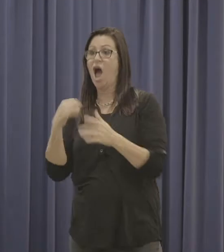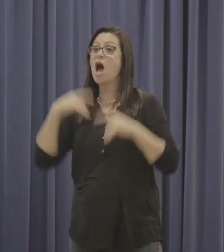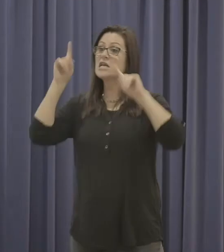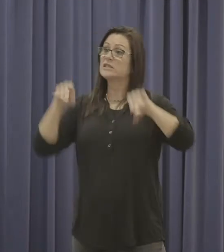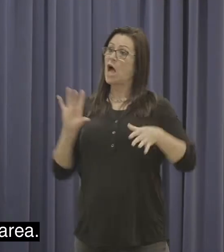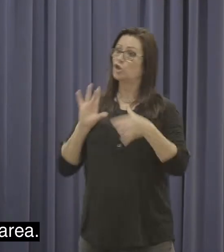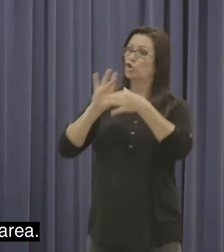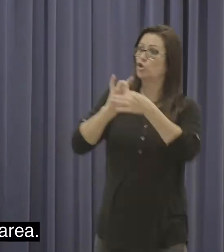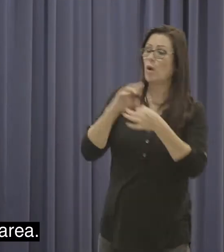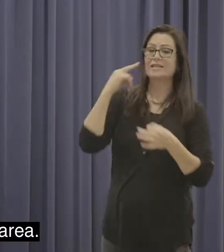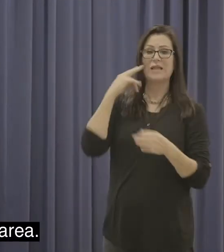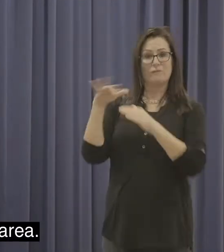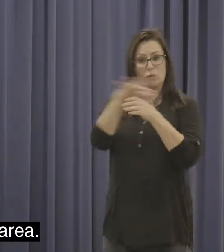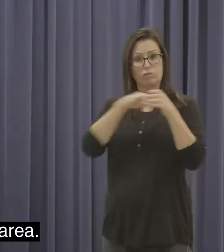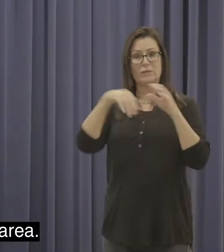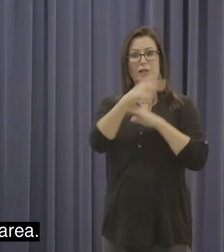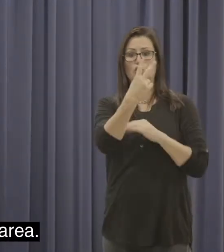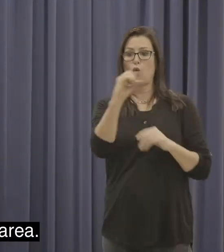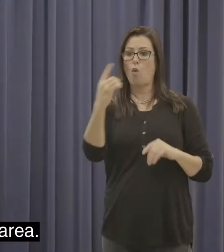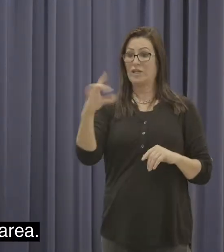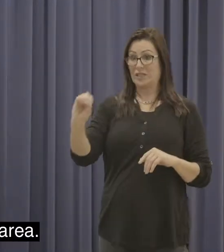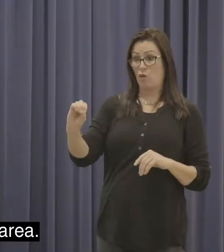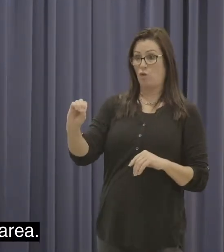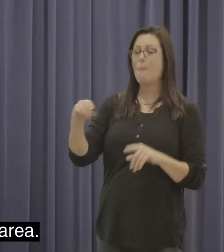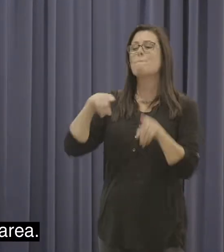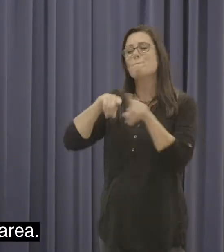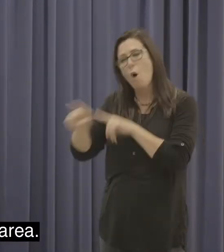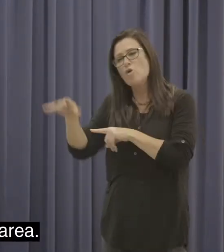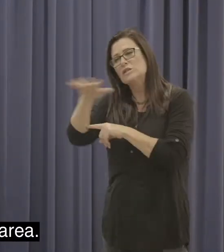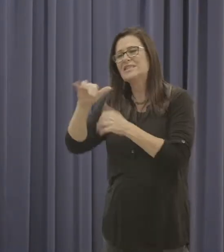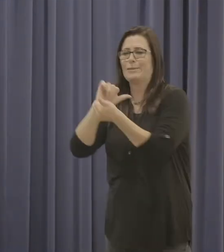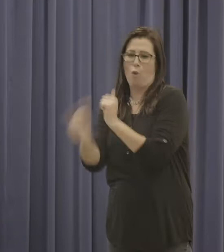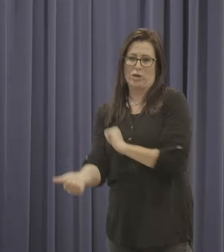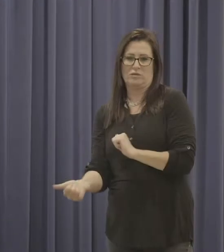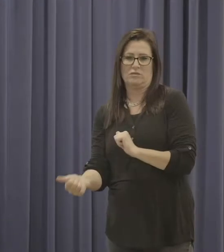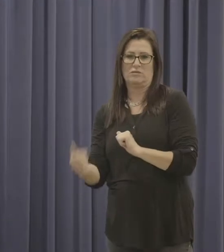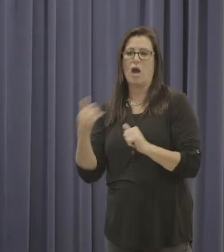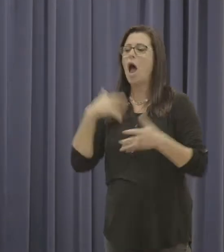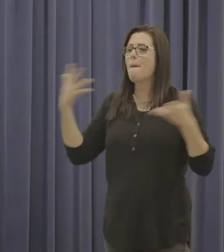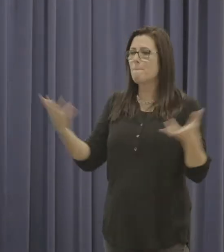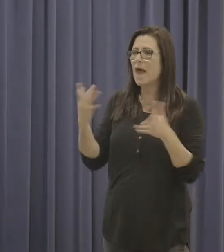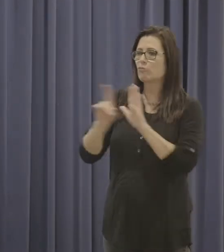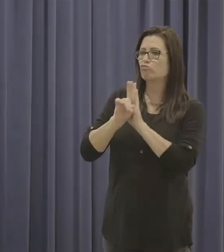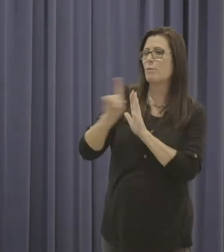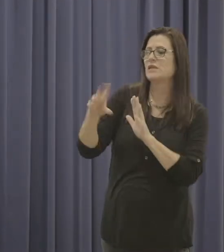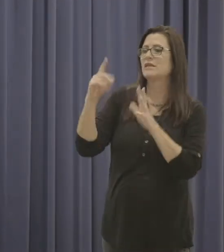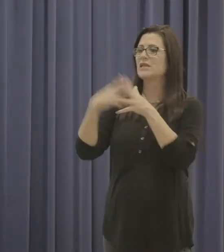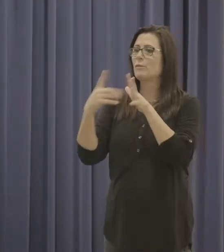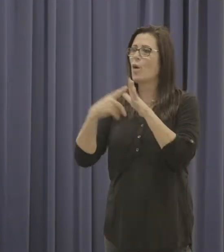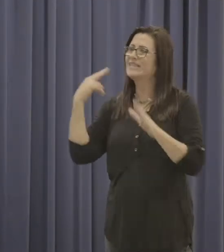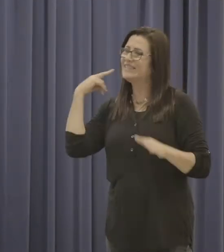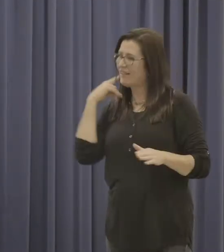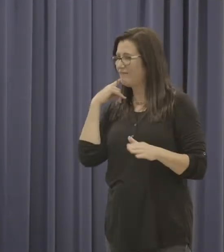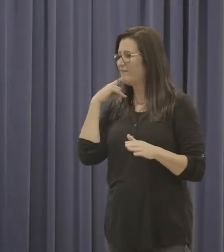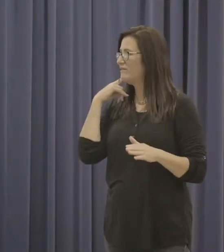2010, but it was primarily in the sports area. I played and represented the WA deaf